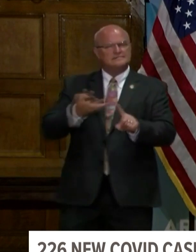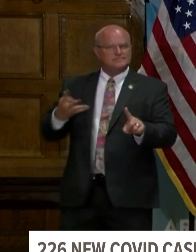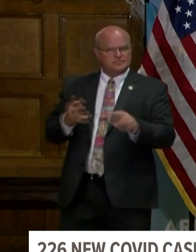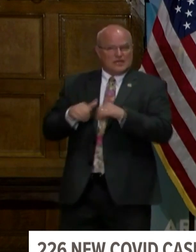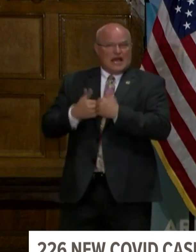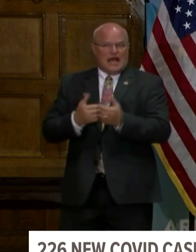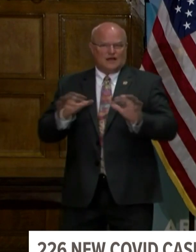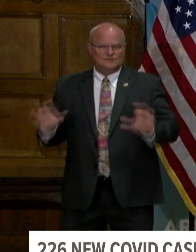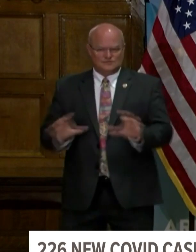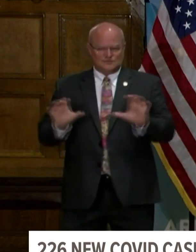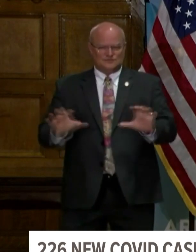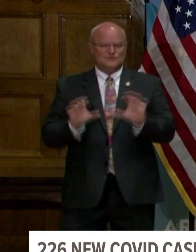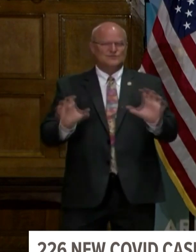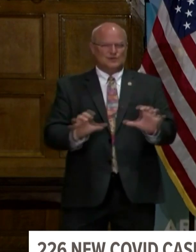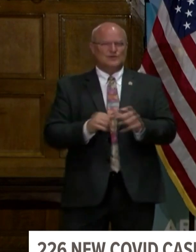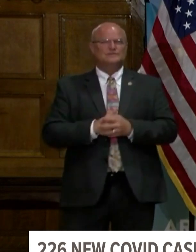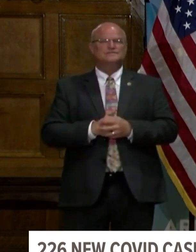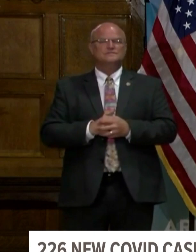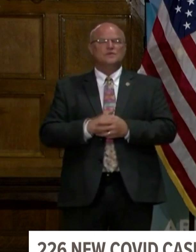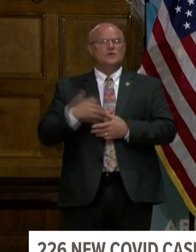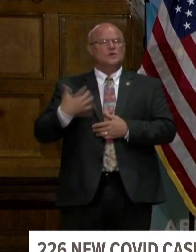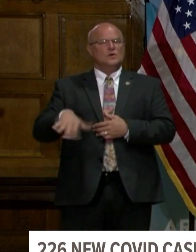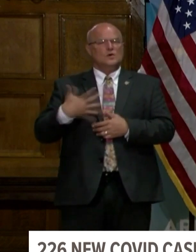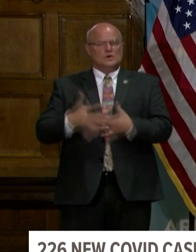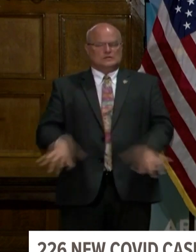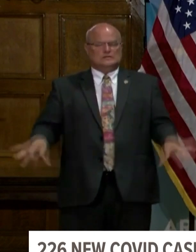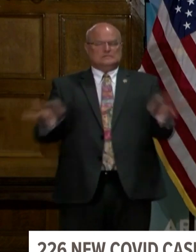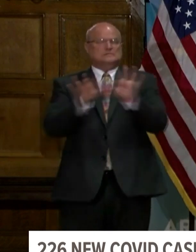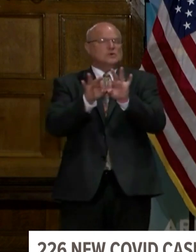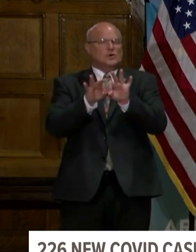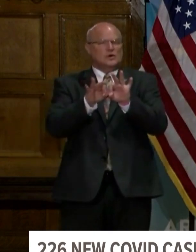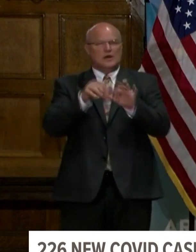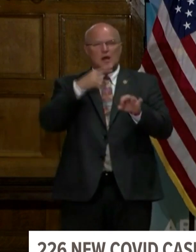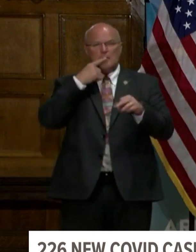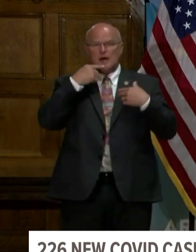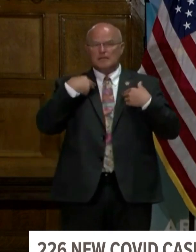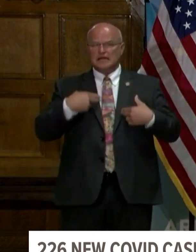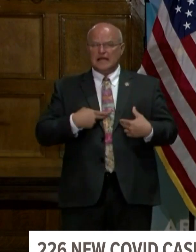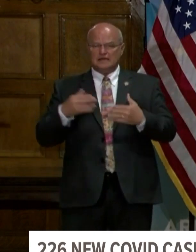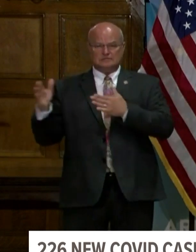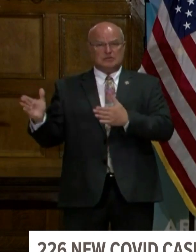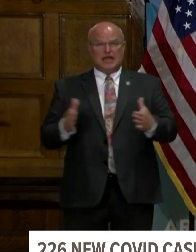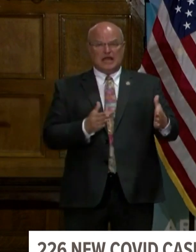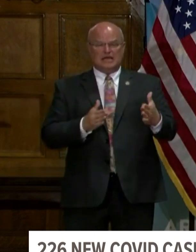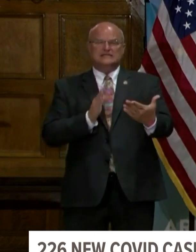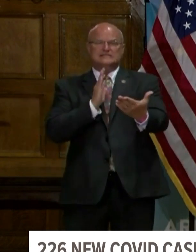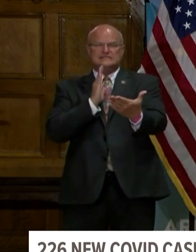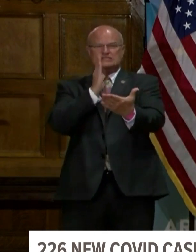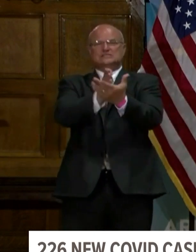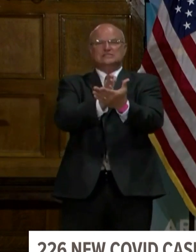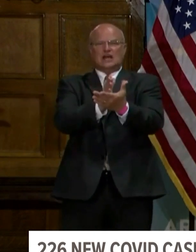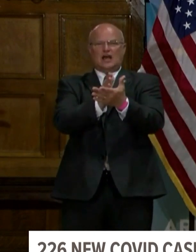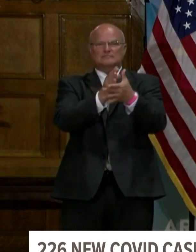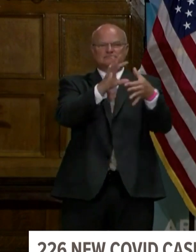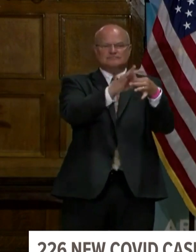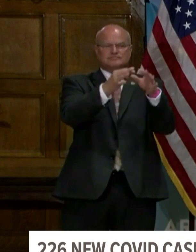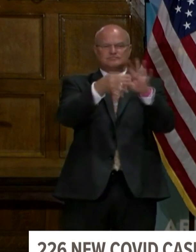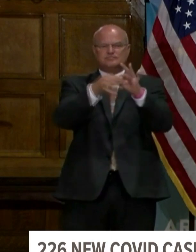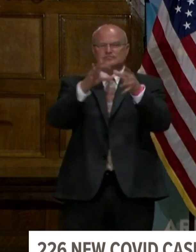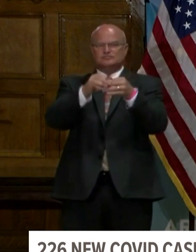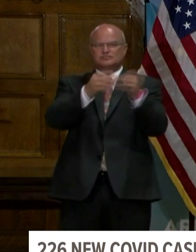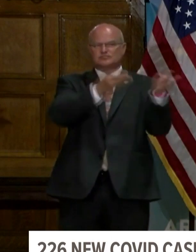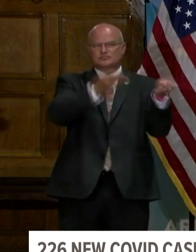about how it's done. This is a very important public health strategy for stopping the chain of